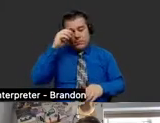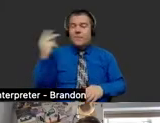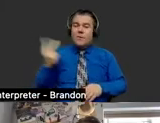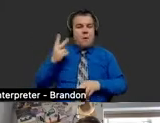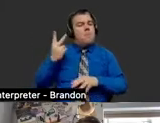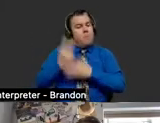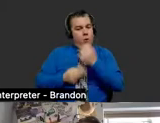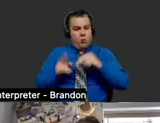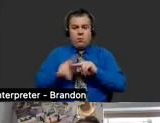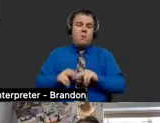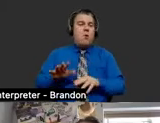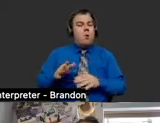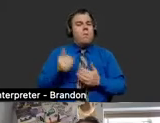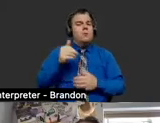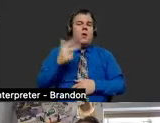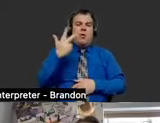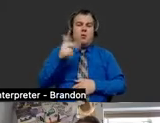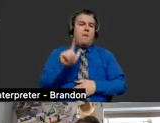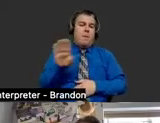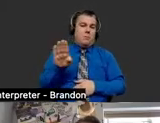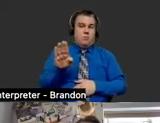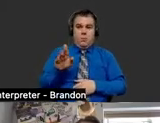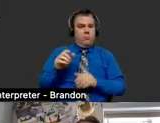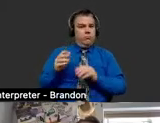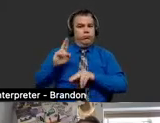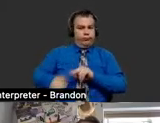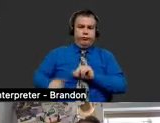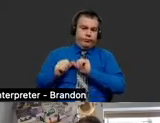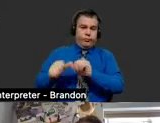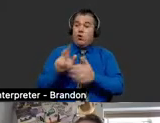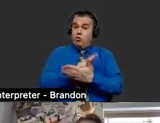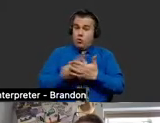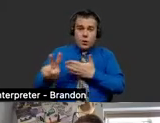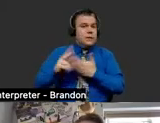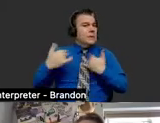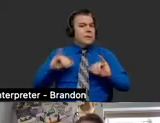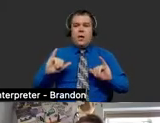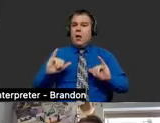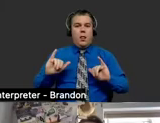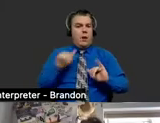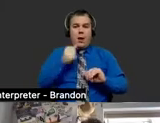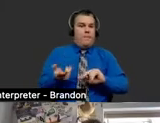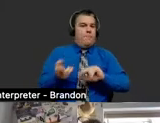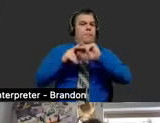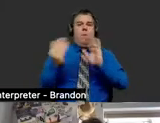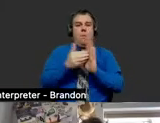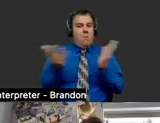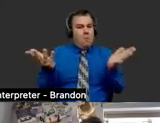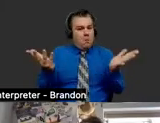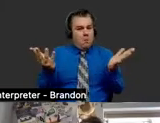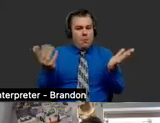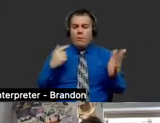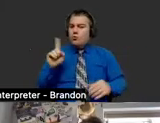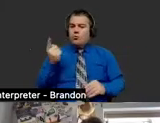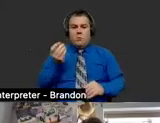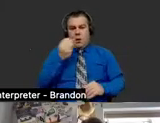pounds and have kept it off. That right there is key. I'm talking 2 weeks later, and I still have not gained that back, and I have just been eating pretty much